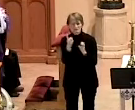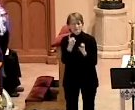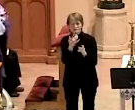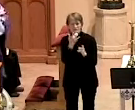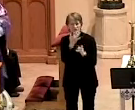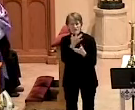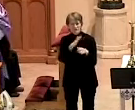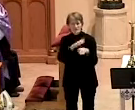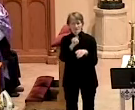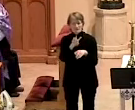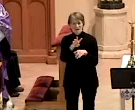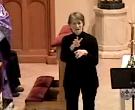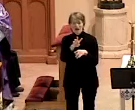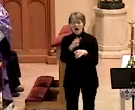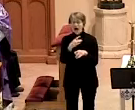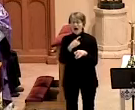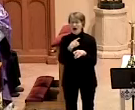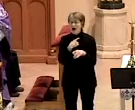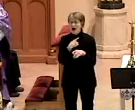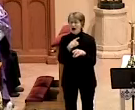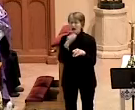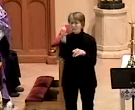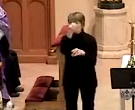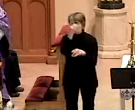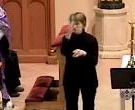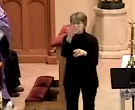today. I would say that you pick one day,